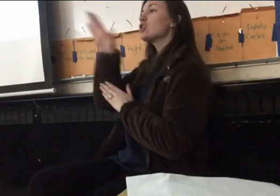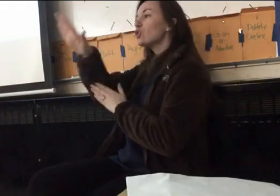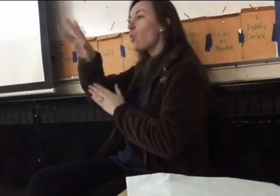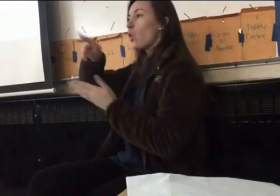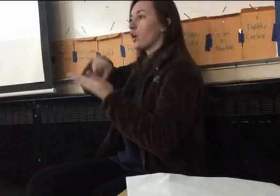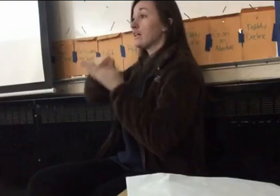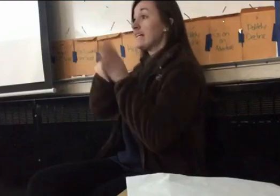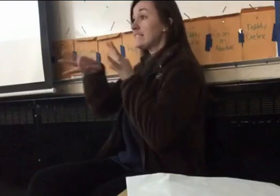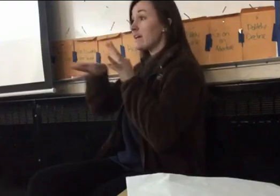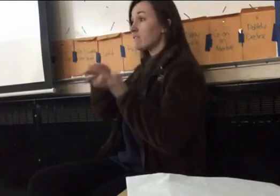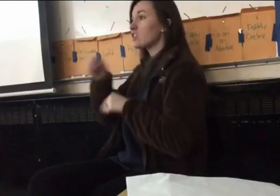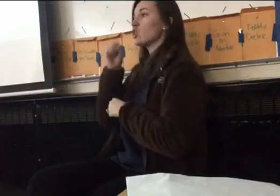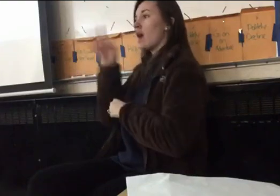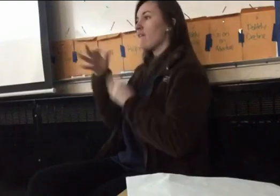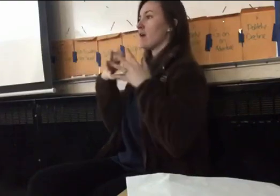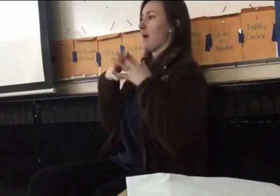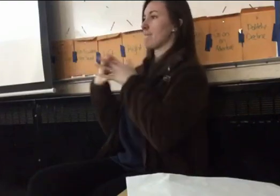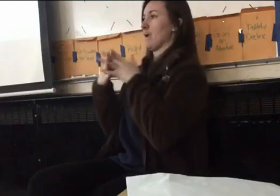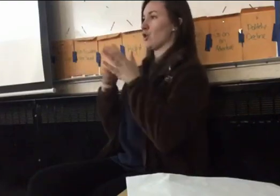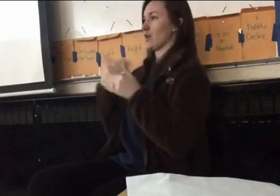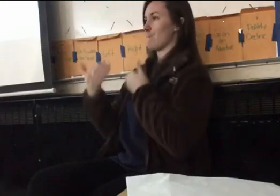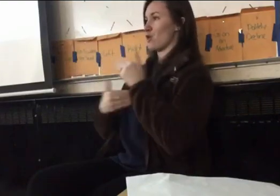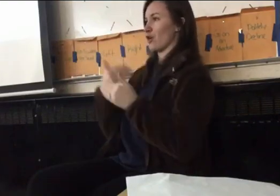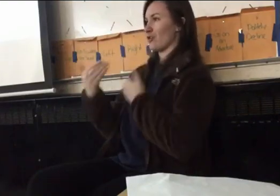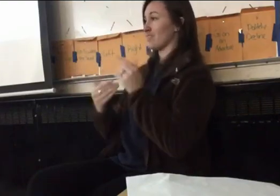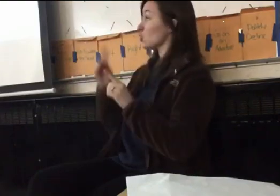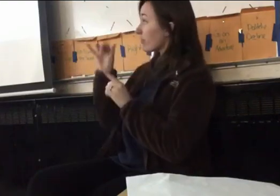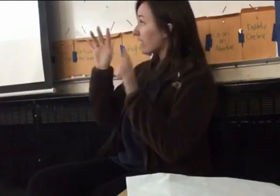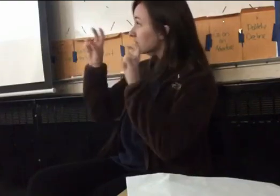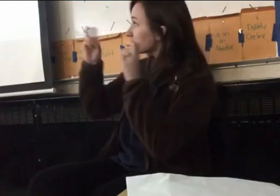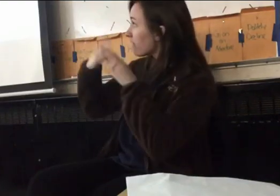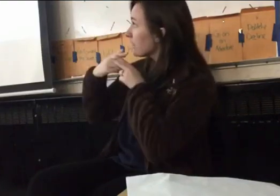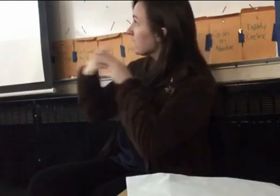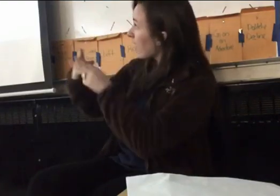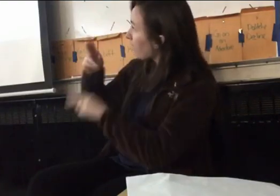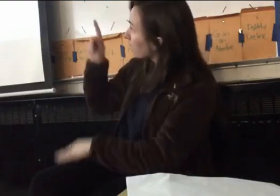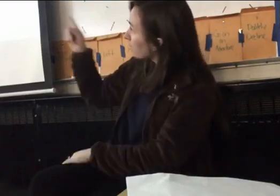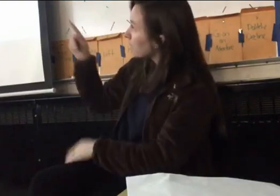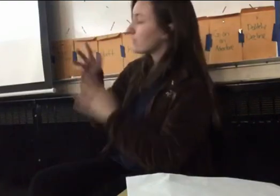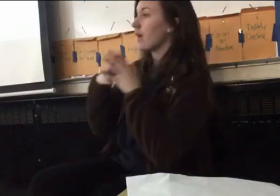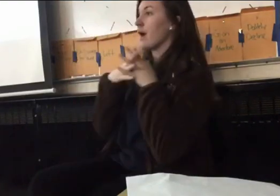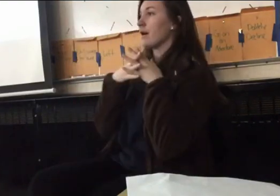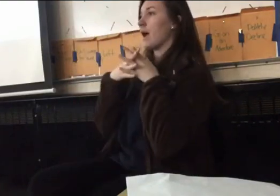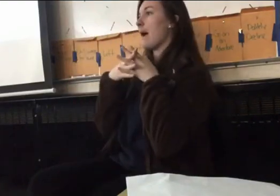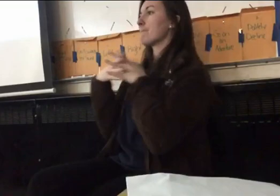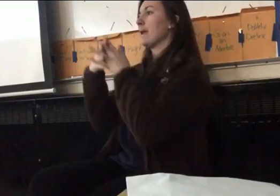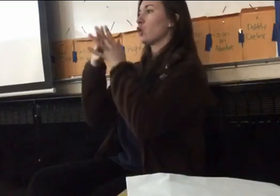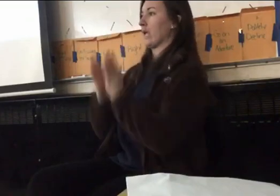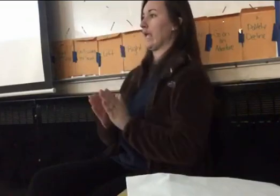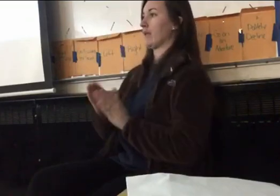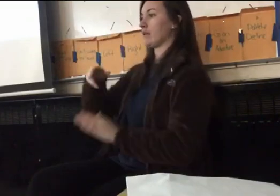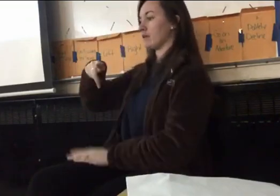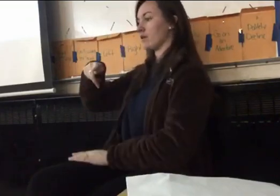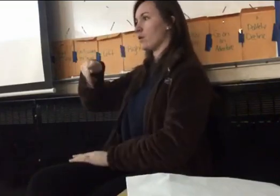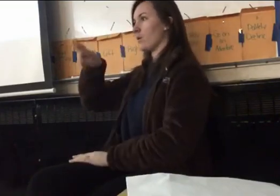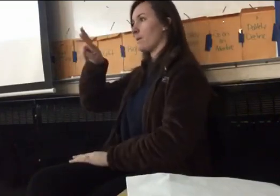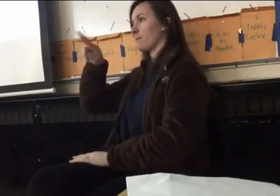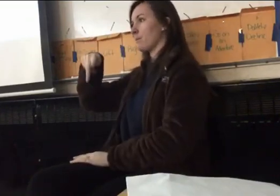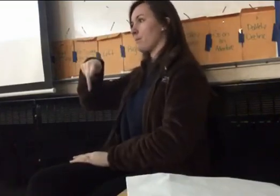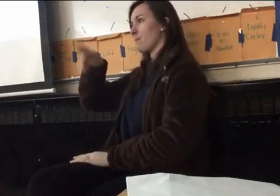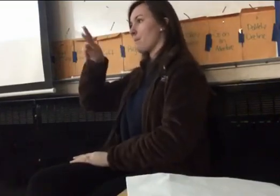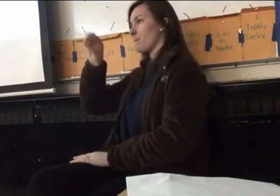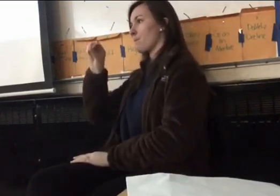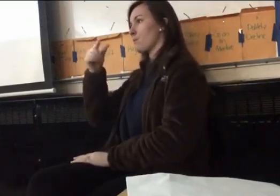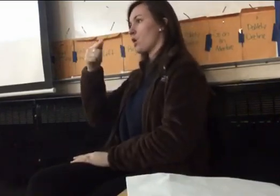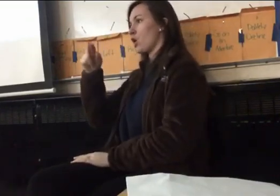Progress? So this is the name of the whole painting, is American Progress. There's two very different sides.